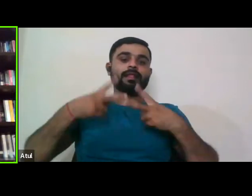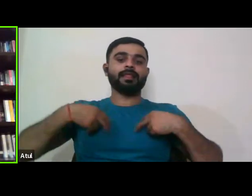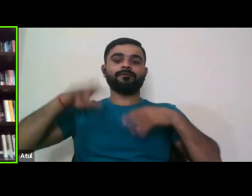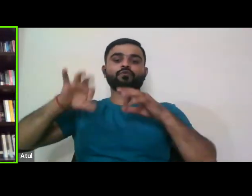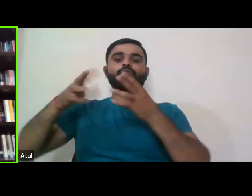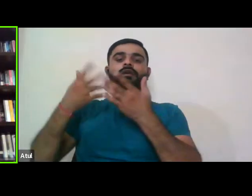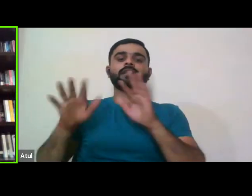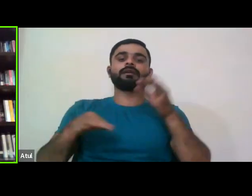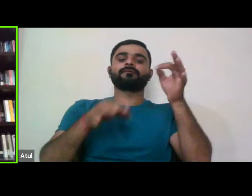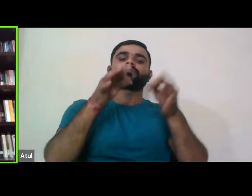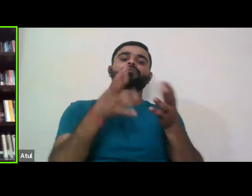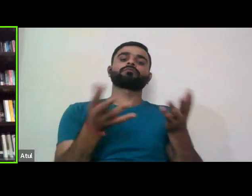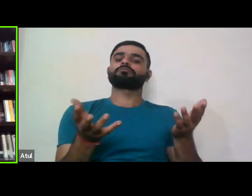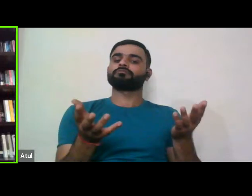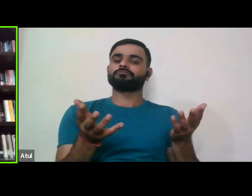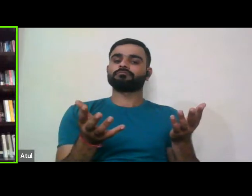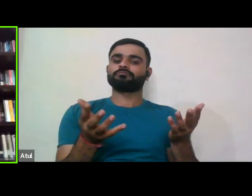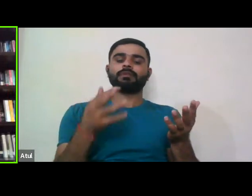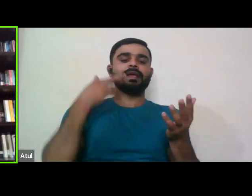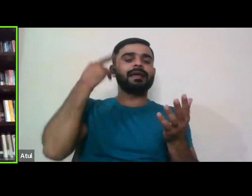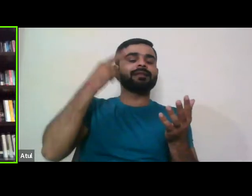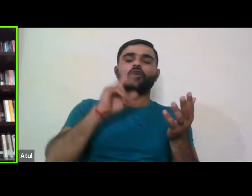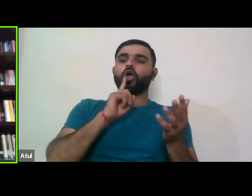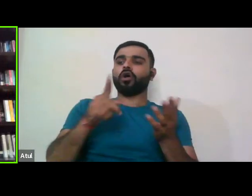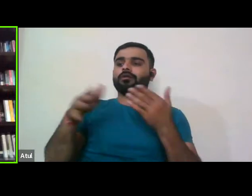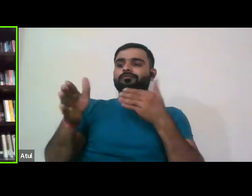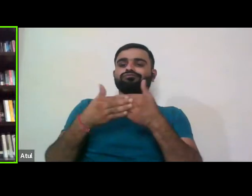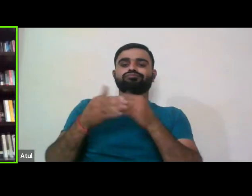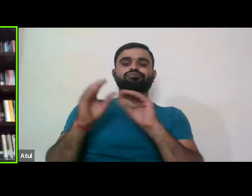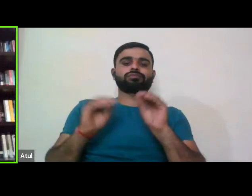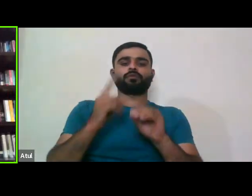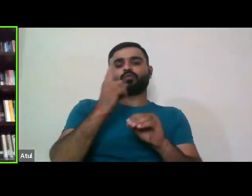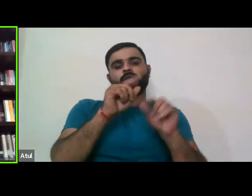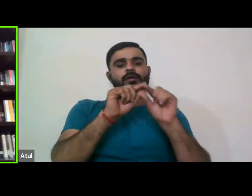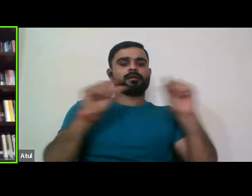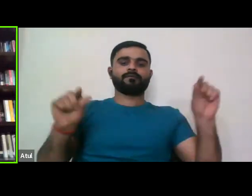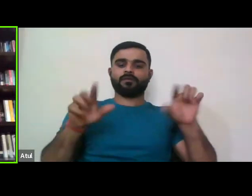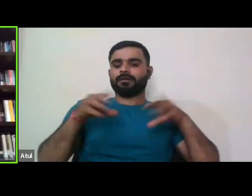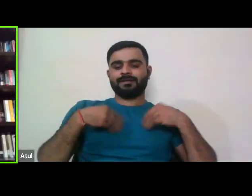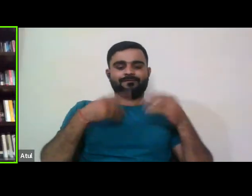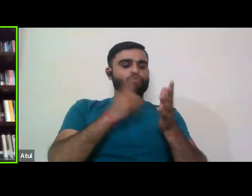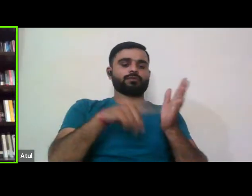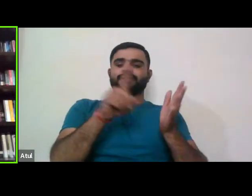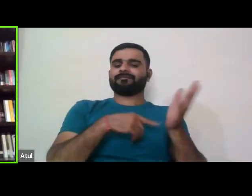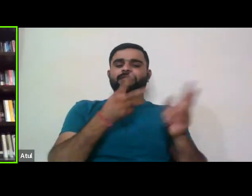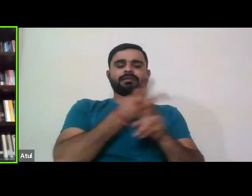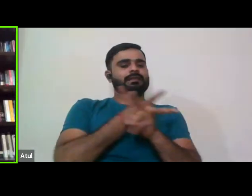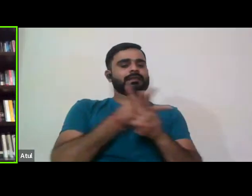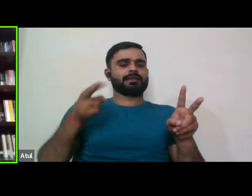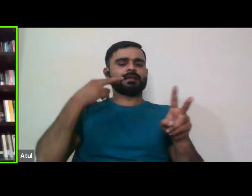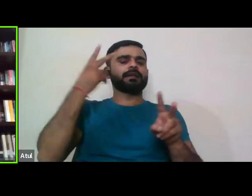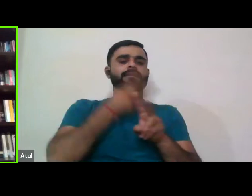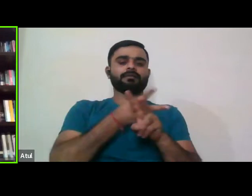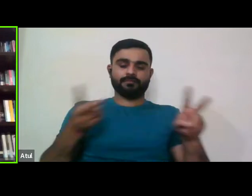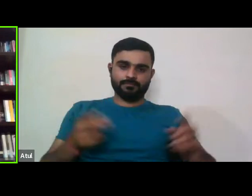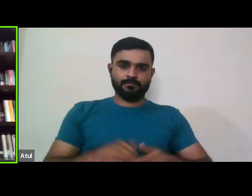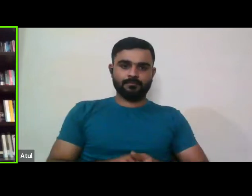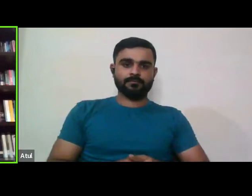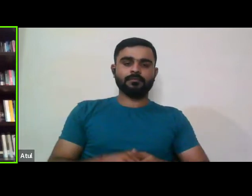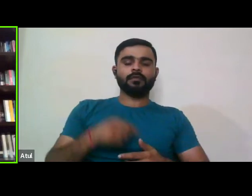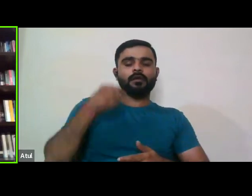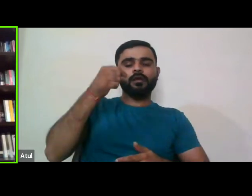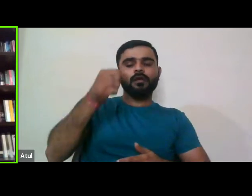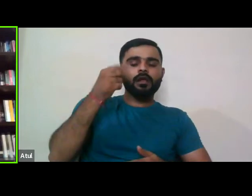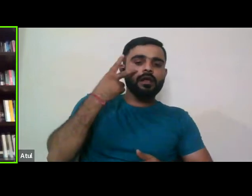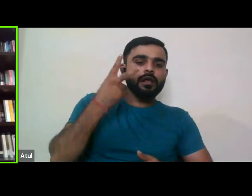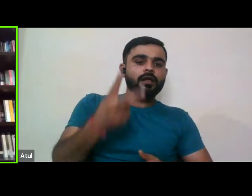you any reasoned order, right? It's a one line, admitted, dismissed, so on and so forth. Very rarely do they